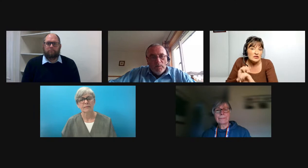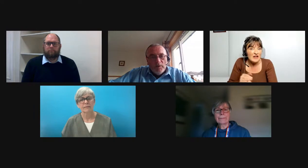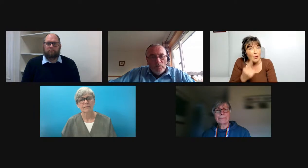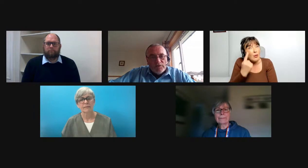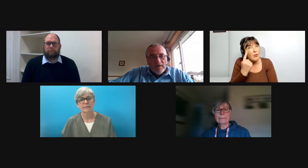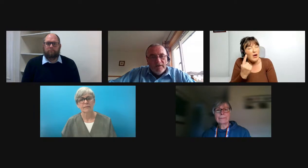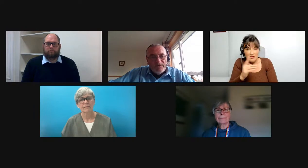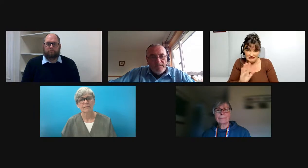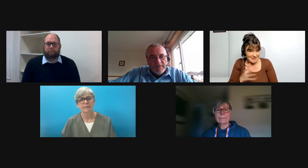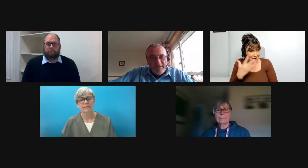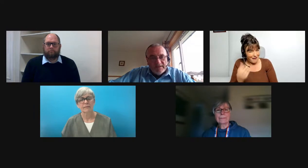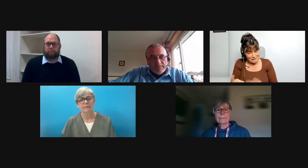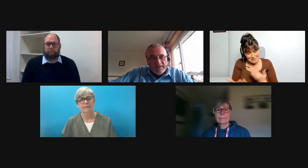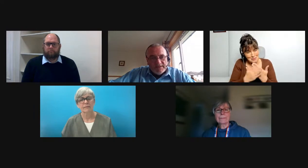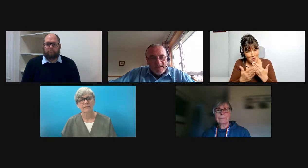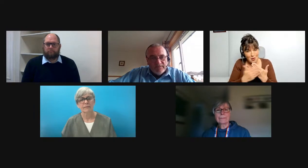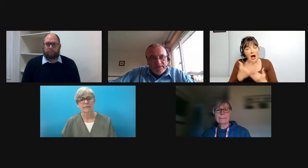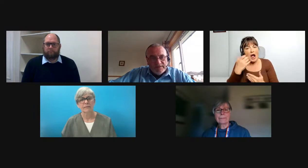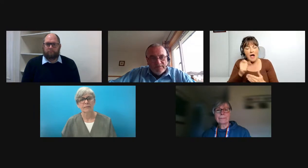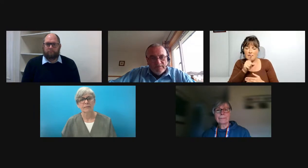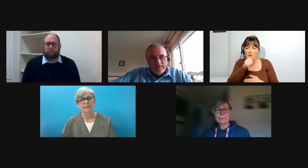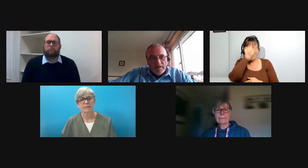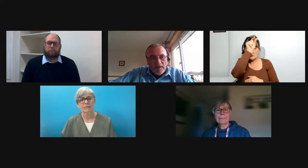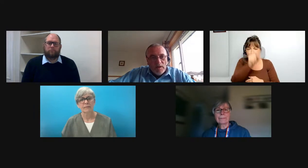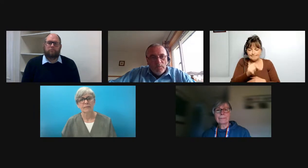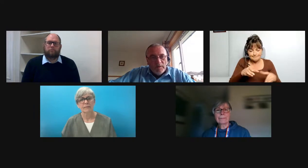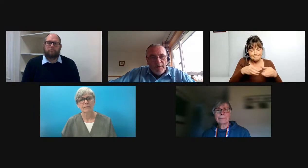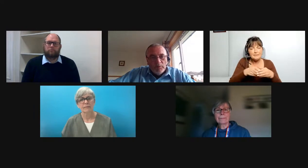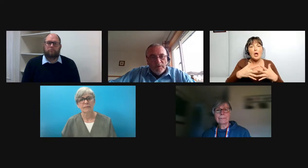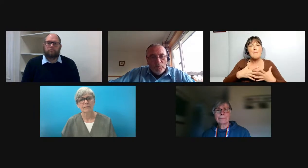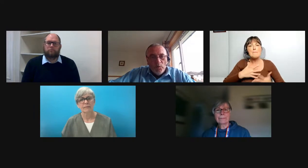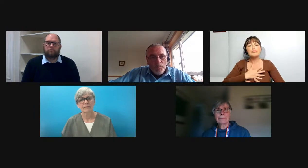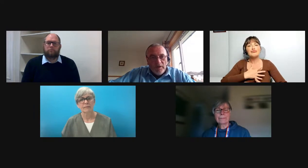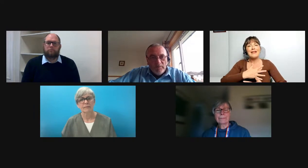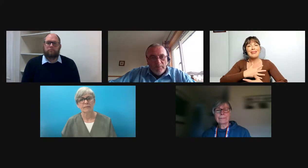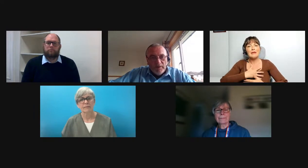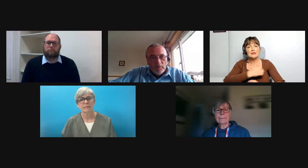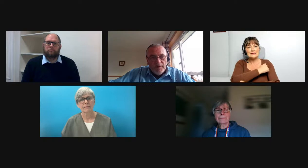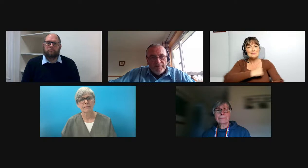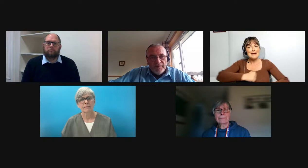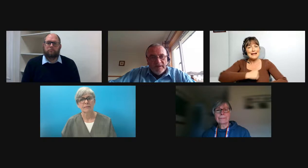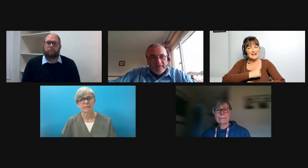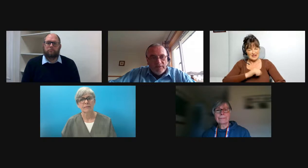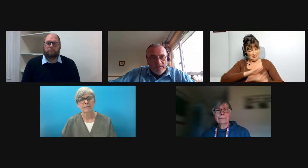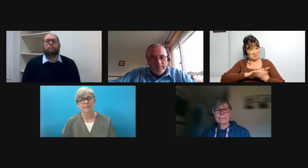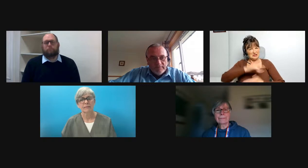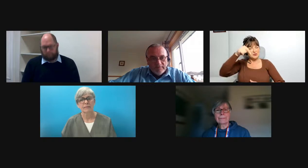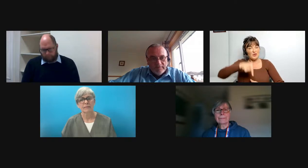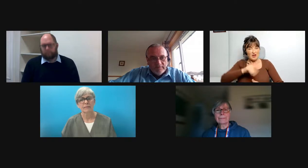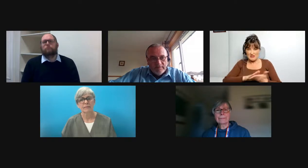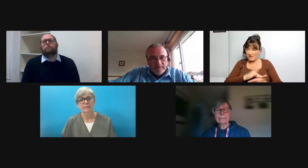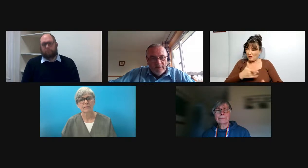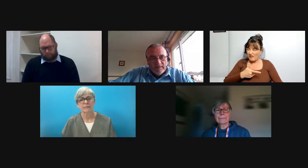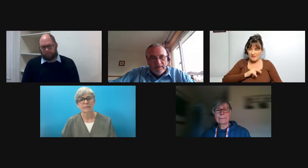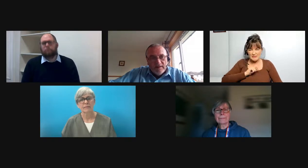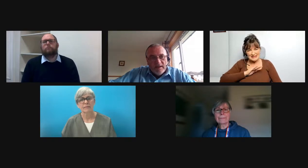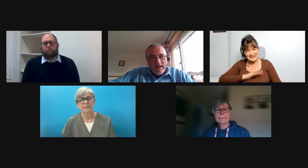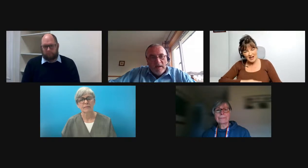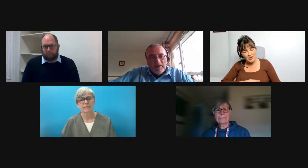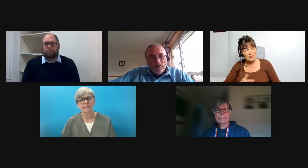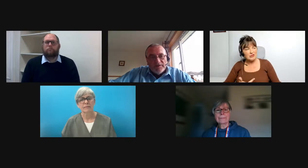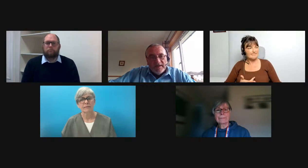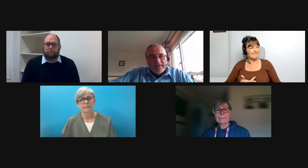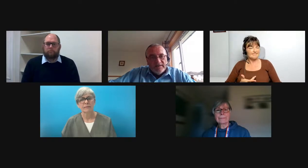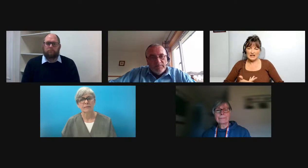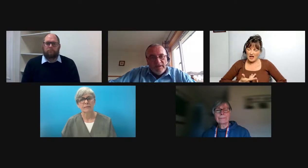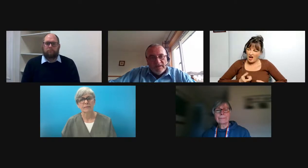We also have the breathing space service, where people can open up when they're feeling down.